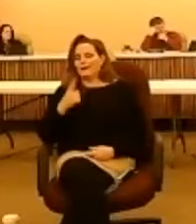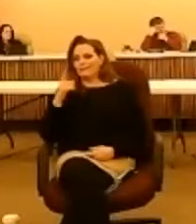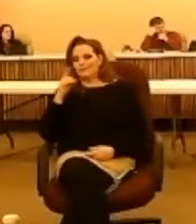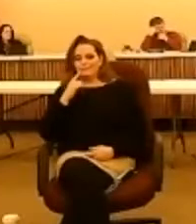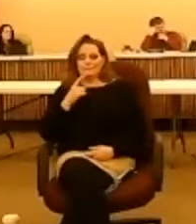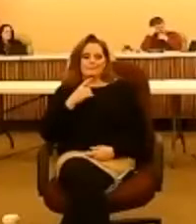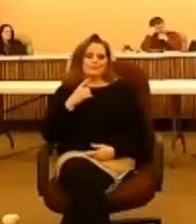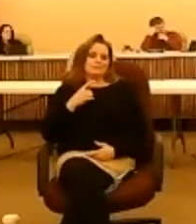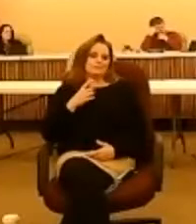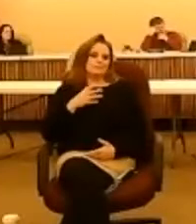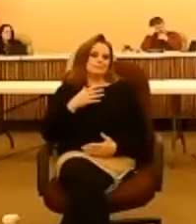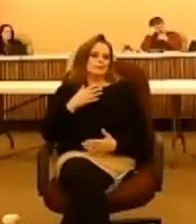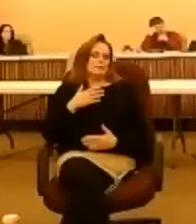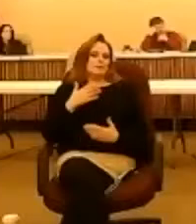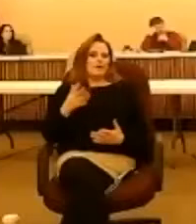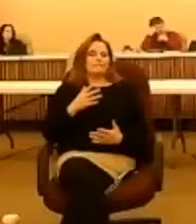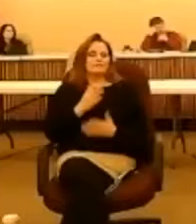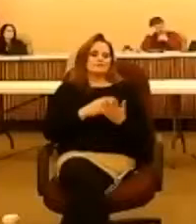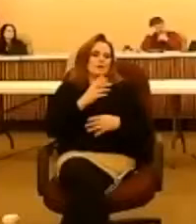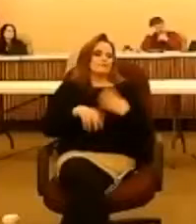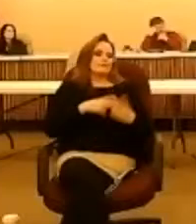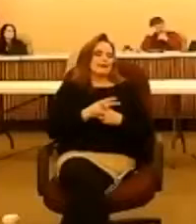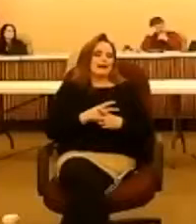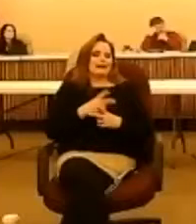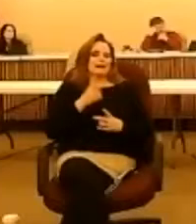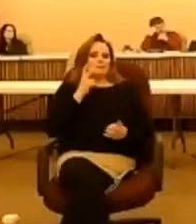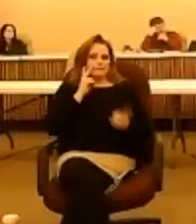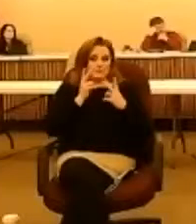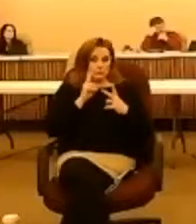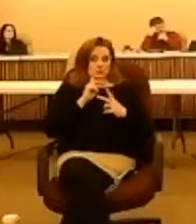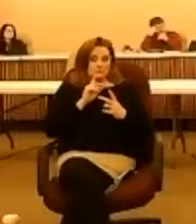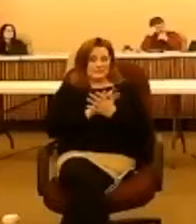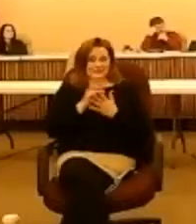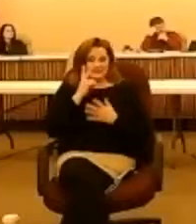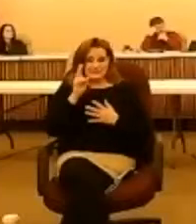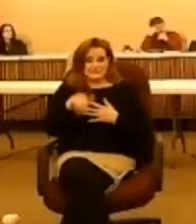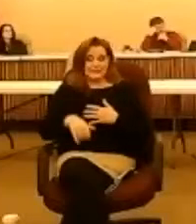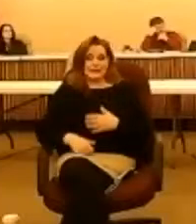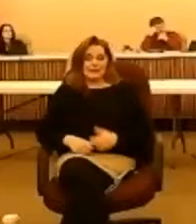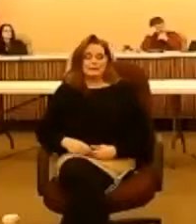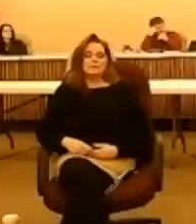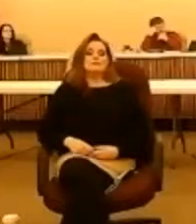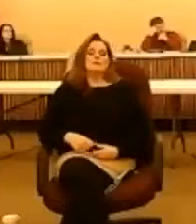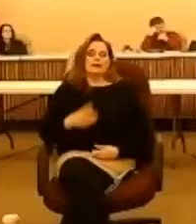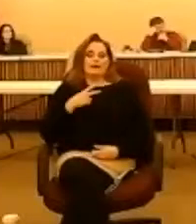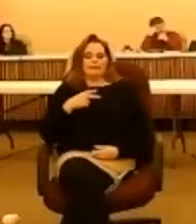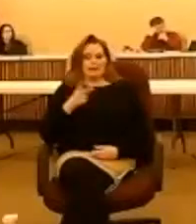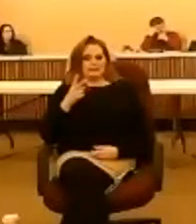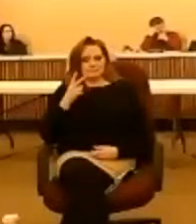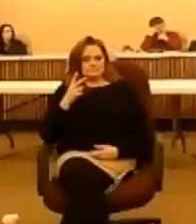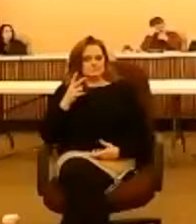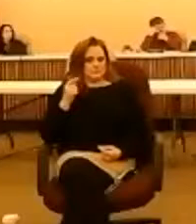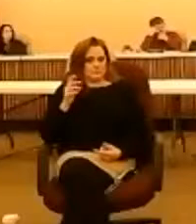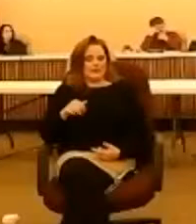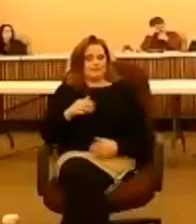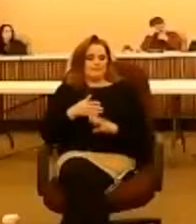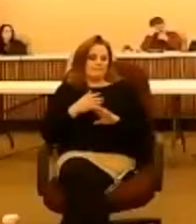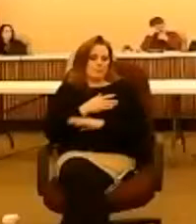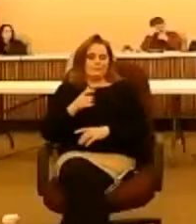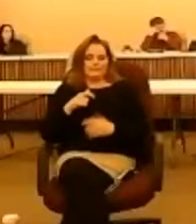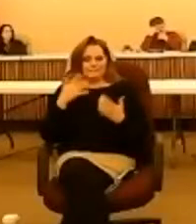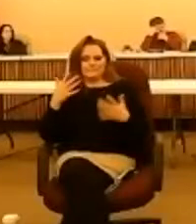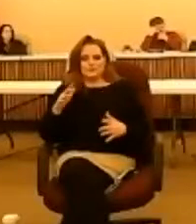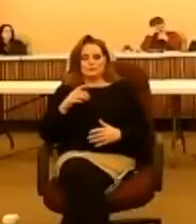kind of visual impact. They're going to do a review. 3D rendering, yeah. It'd be nice to be able to see that and have a look at it before we finish up the